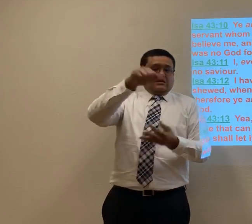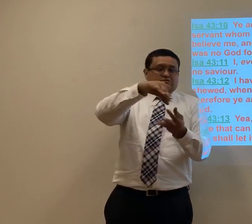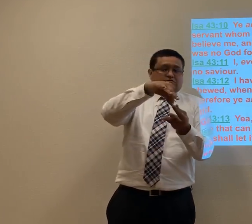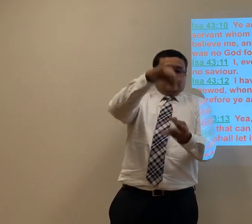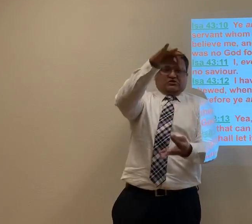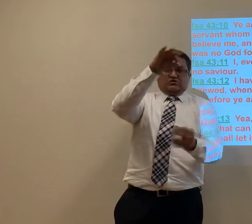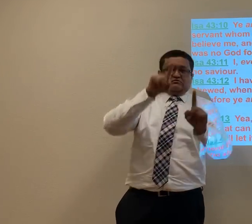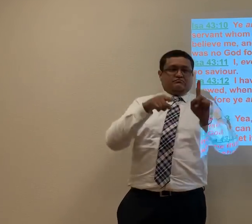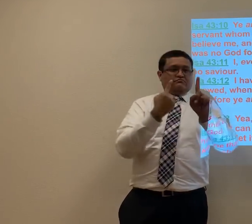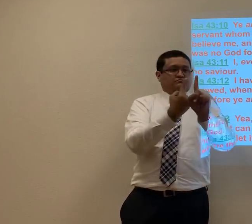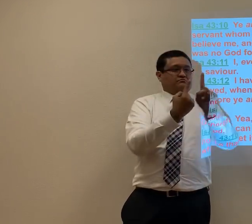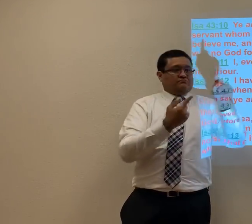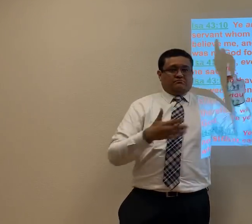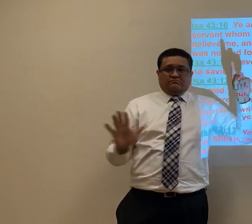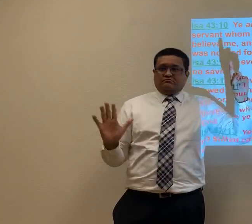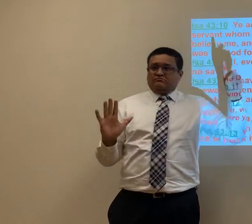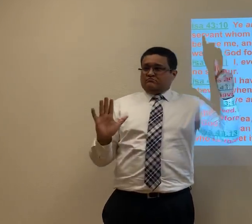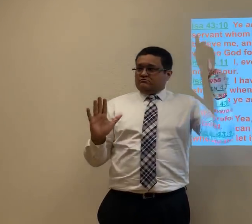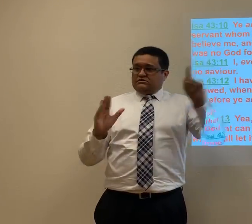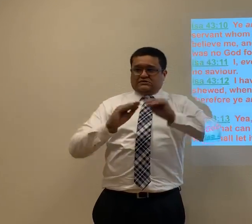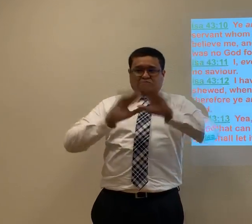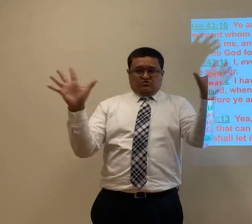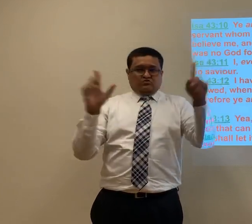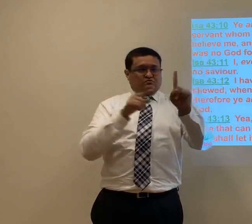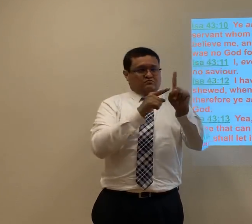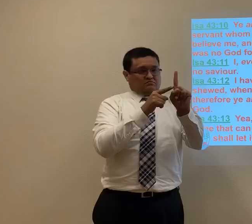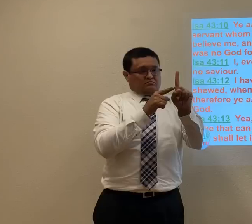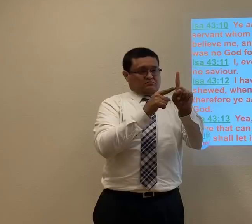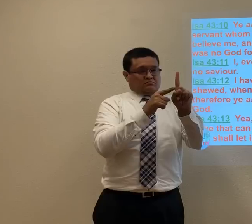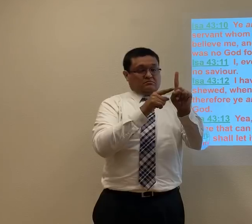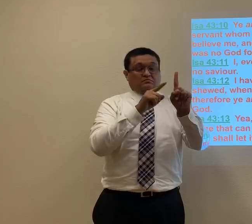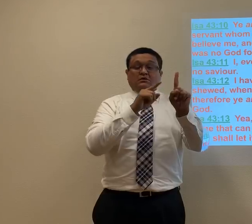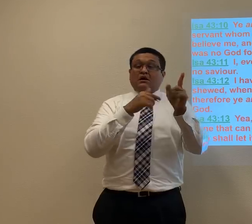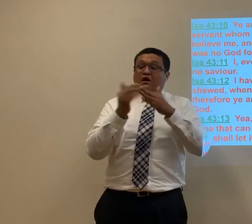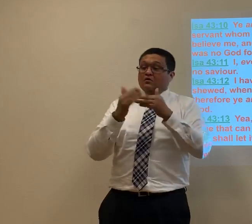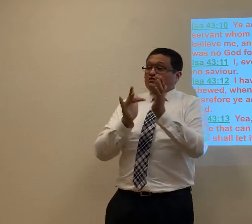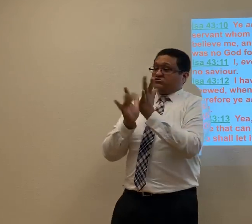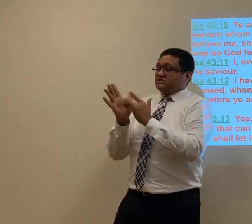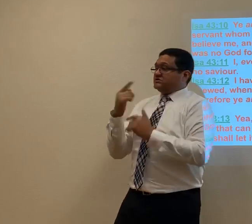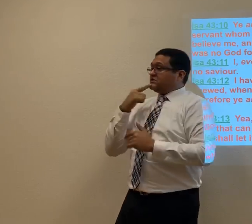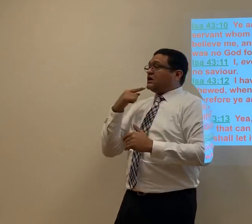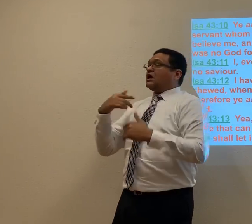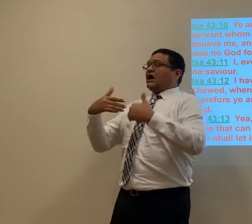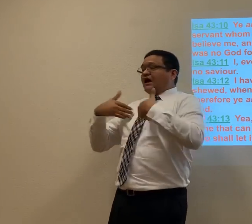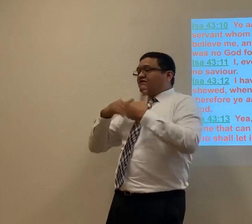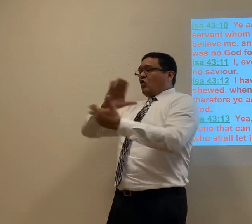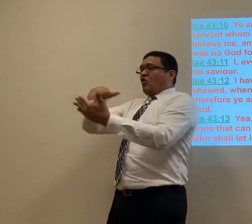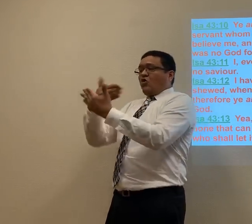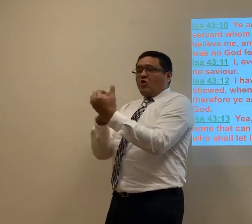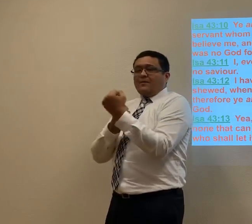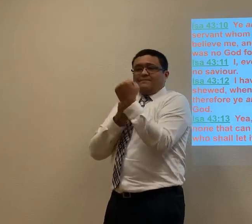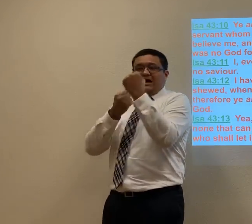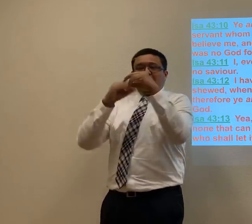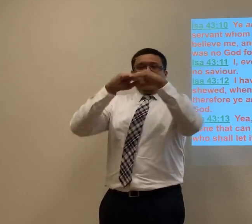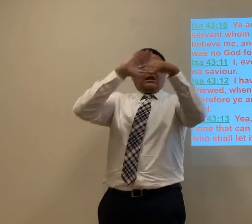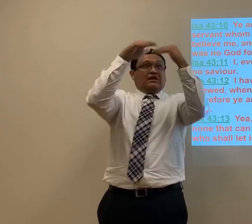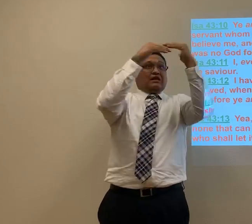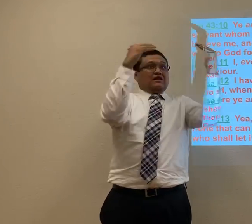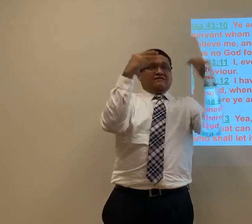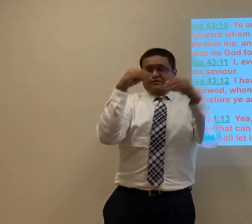God is a spirit. There's only one spirit. So So Jesus said, I had all power